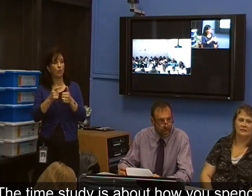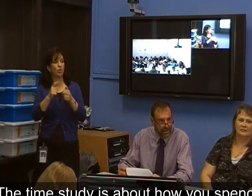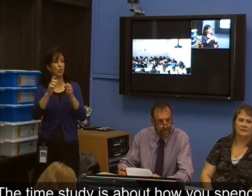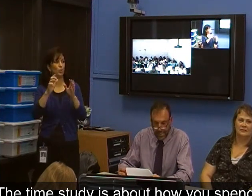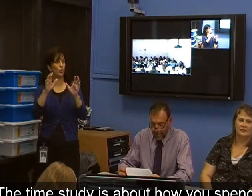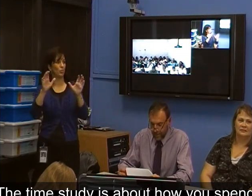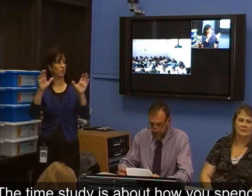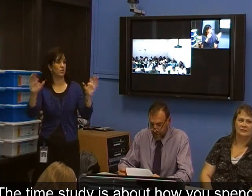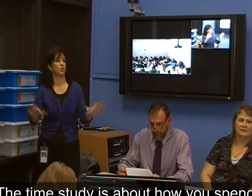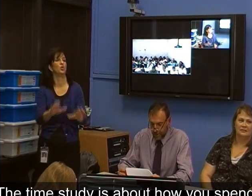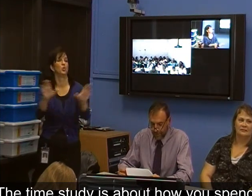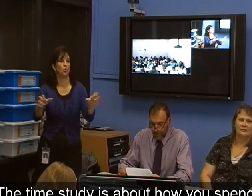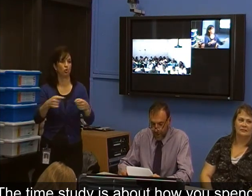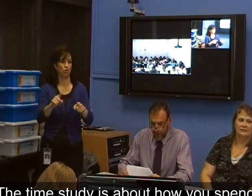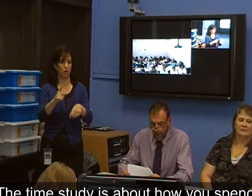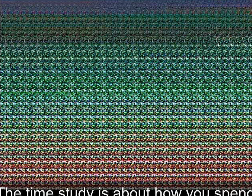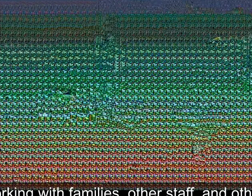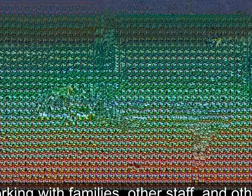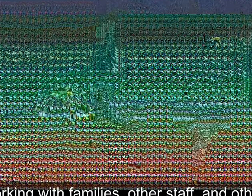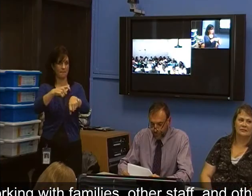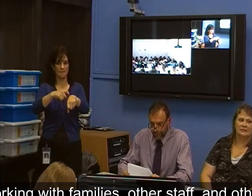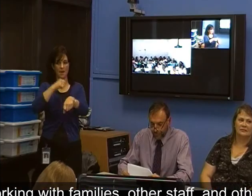eligibility status of the child.